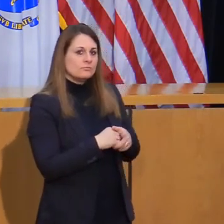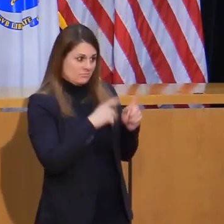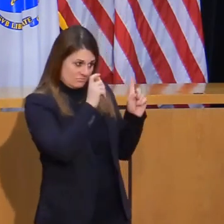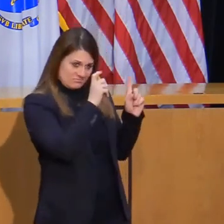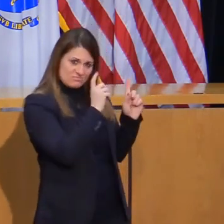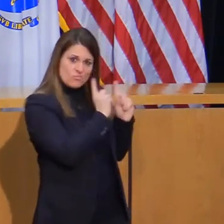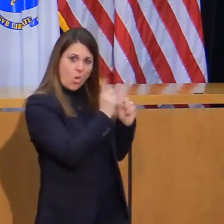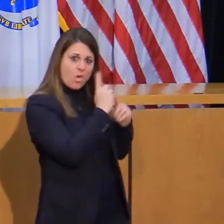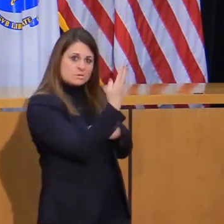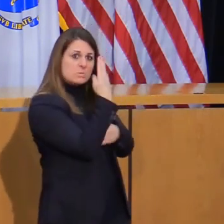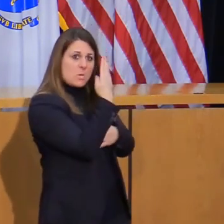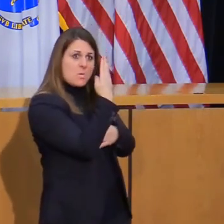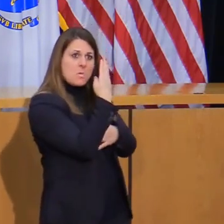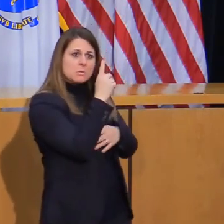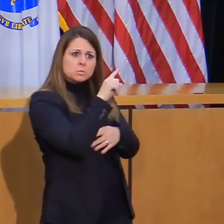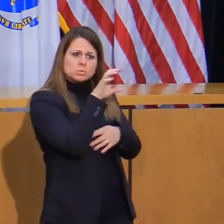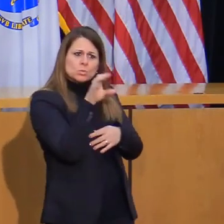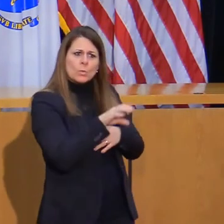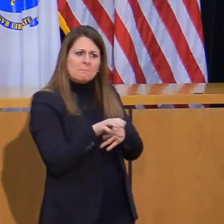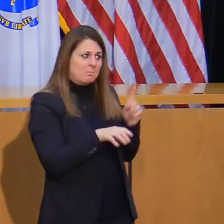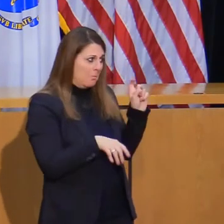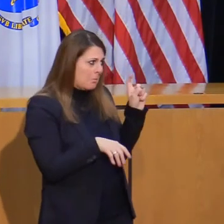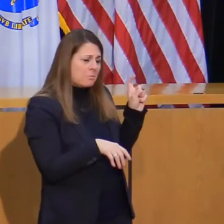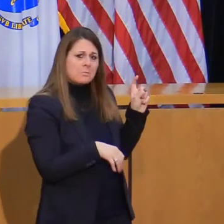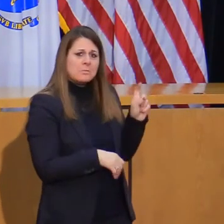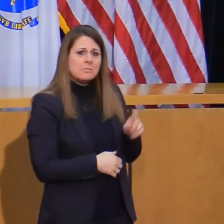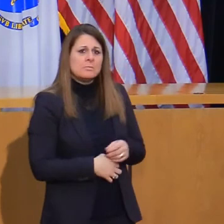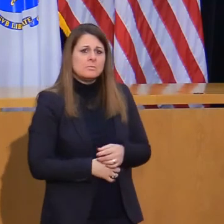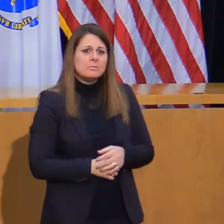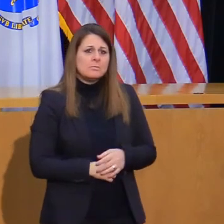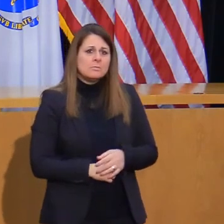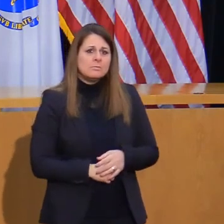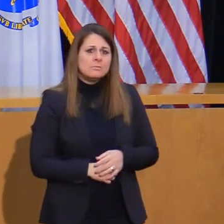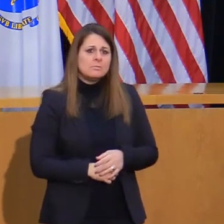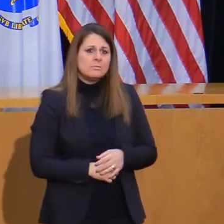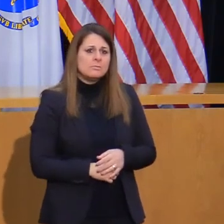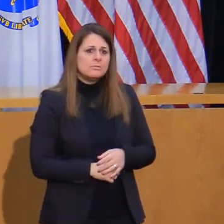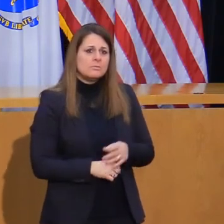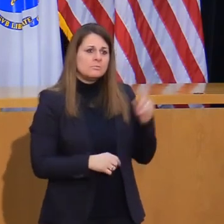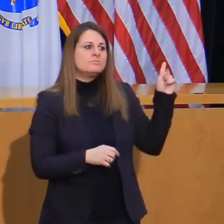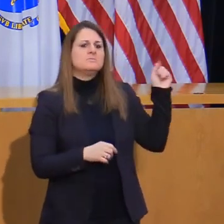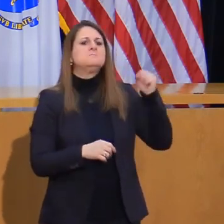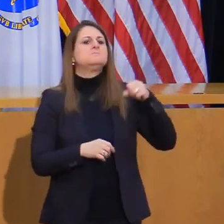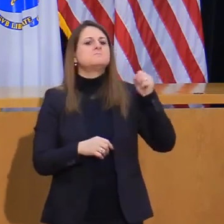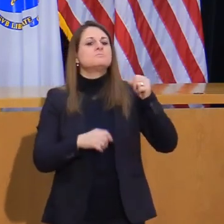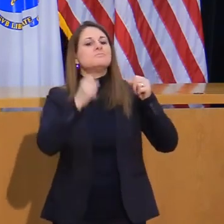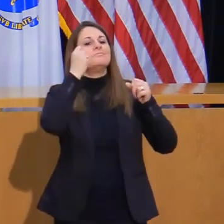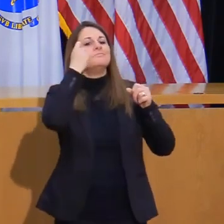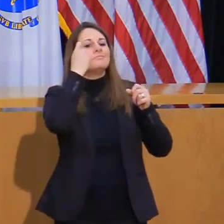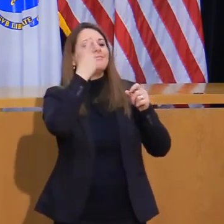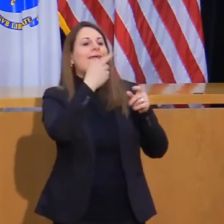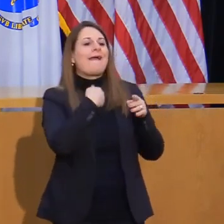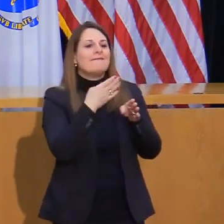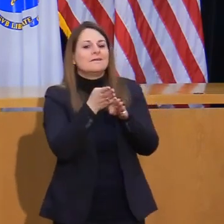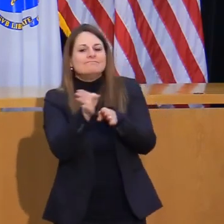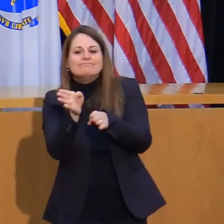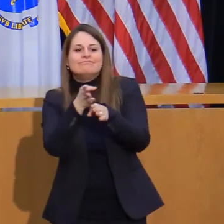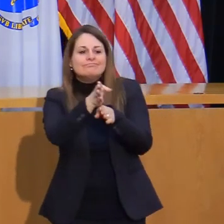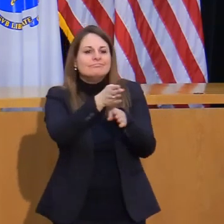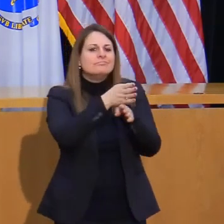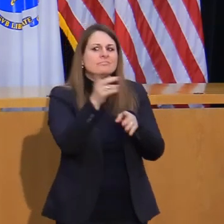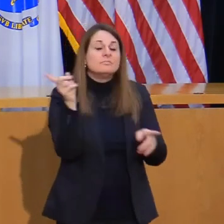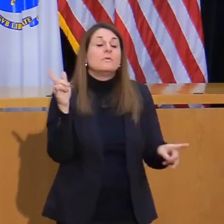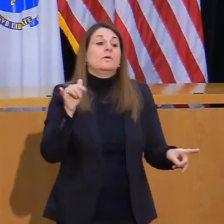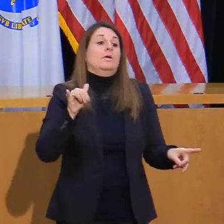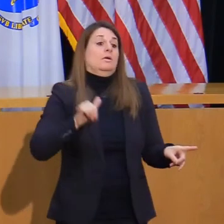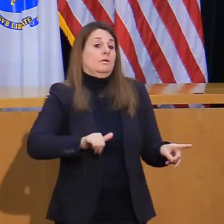They're definitely improving their distribution to administration. Yeah. I guess the one thing I would say is we want to make sure